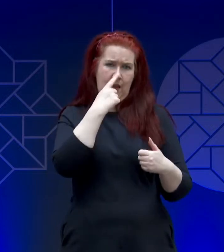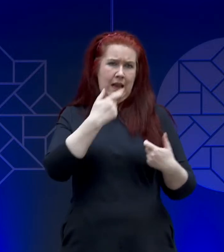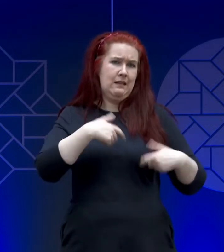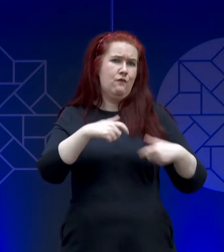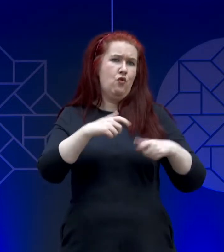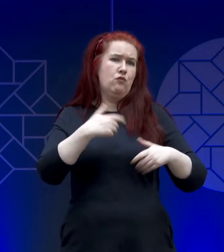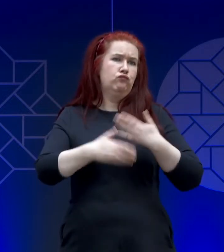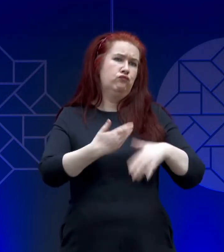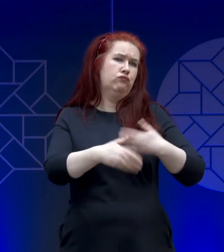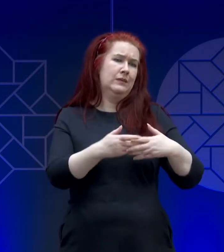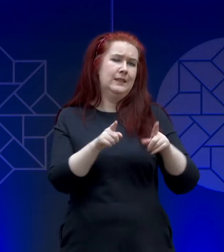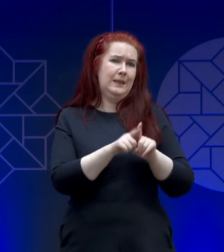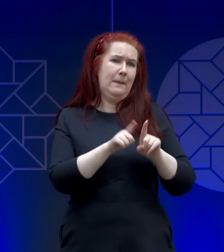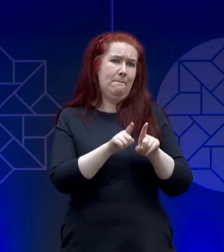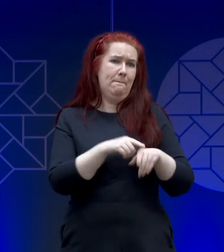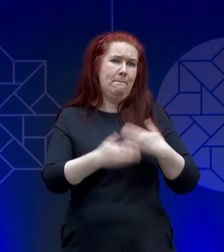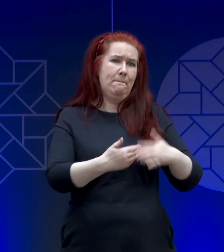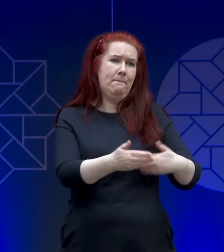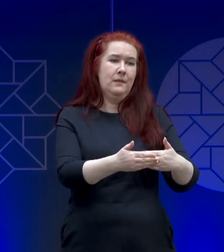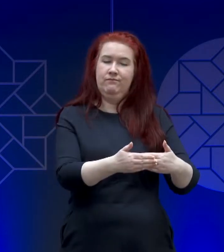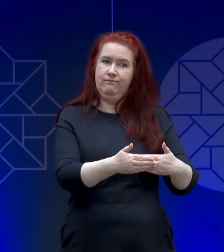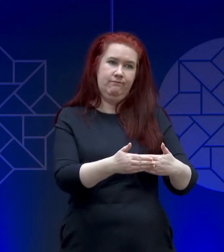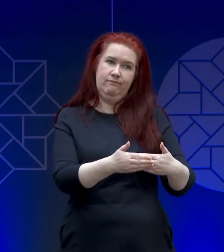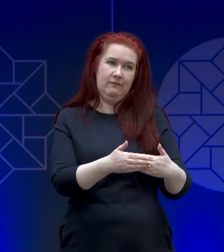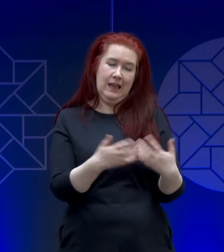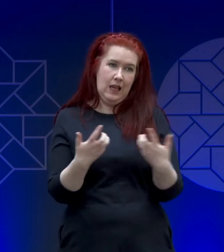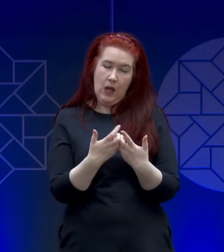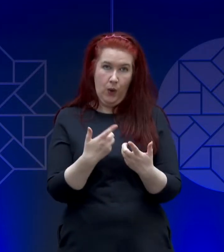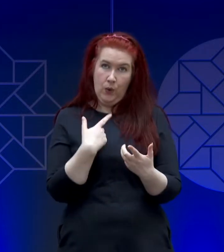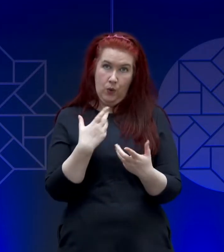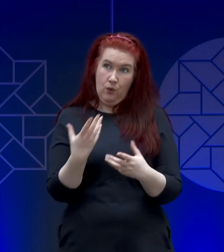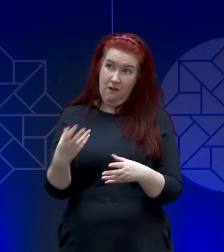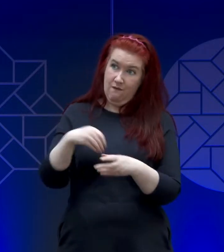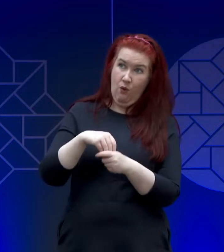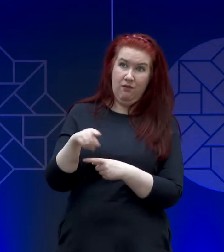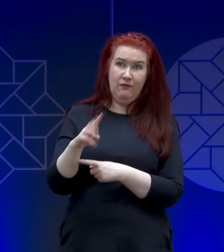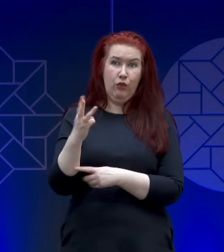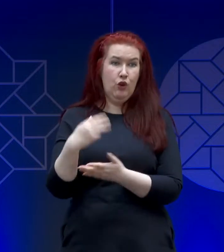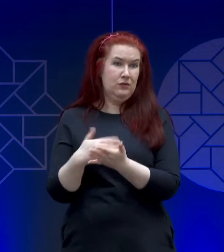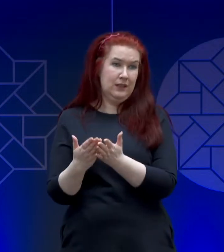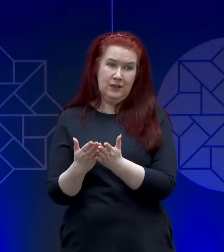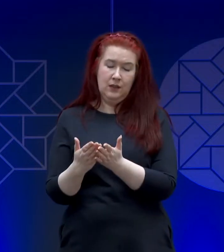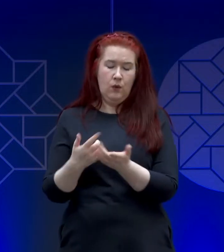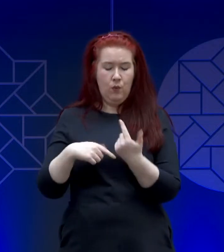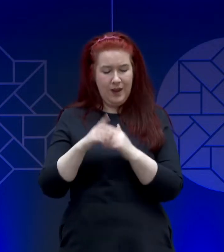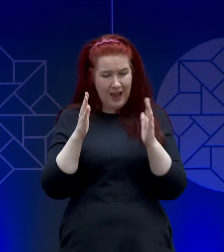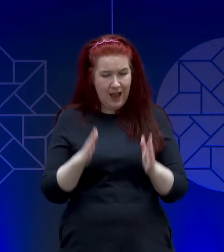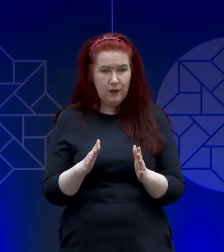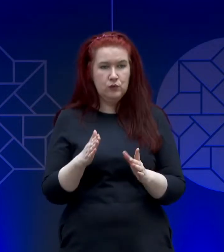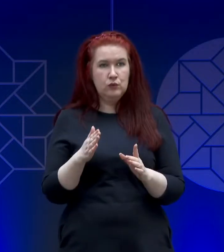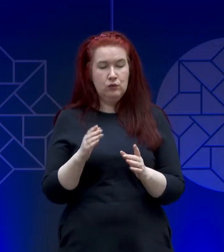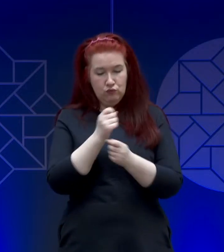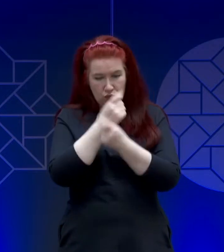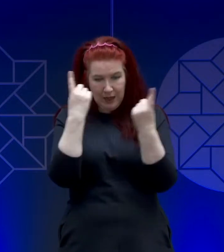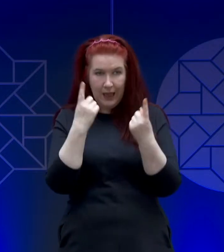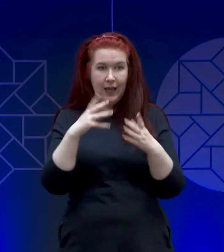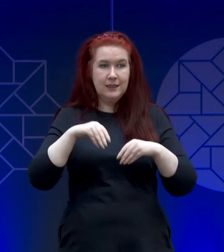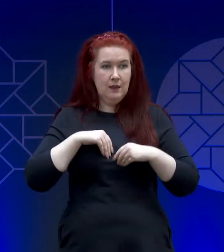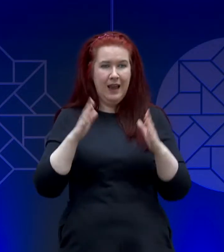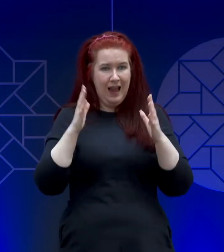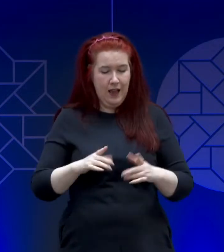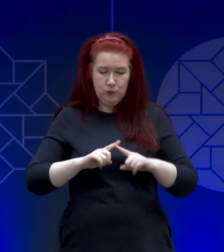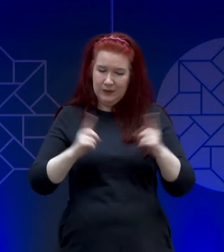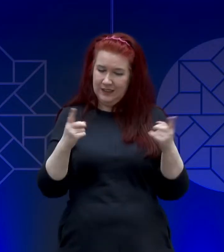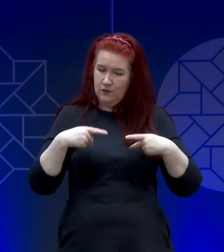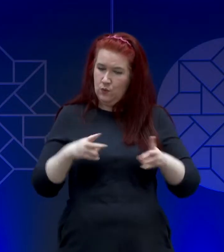now, then the challenge of getting greater third sector involvement will be all the more acute. If we recognise and accept we've got to do things